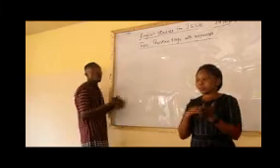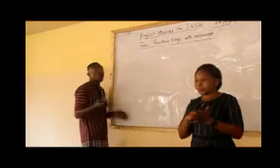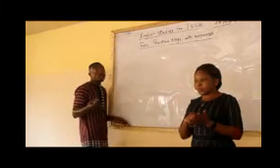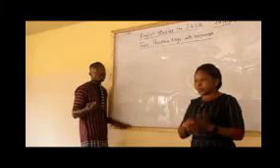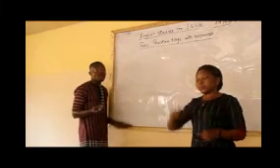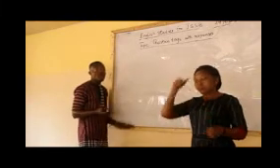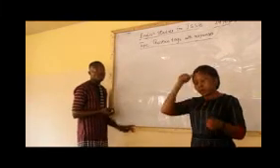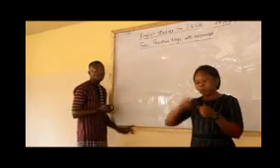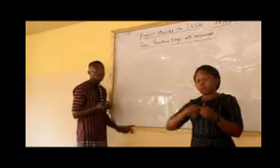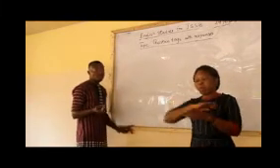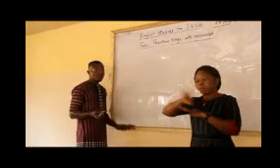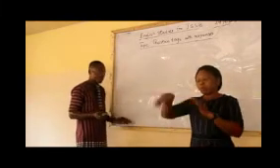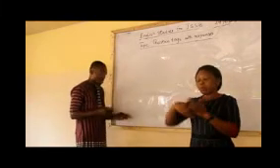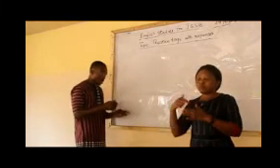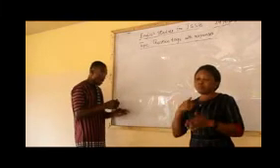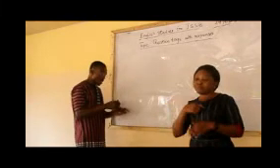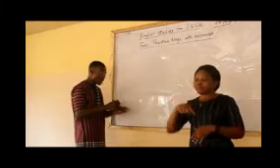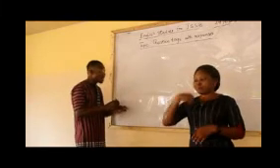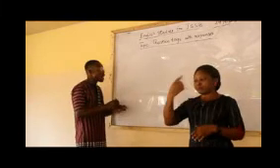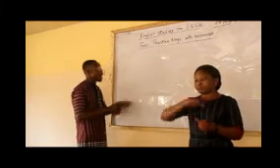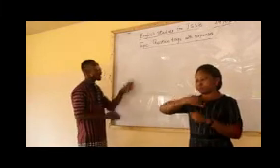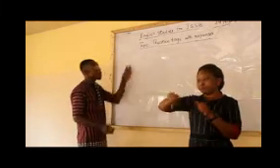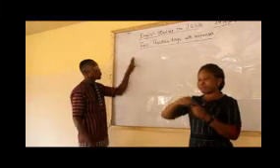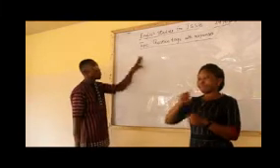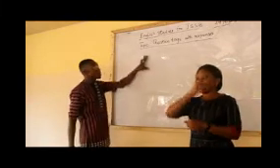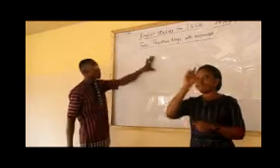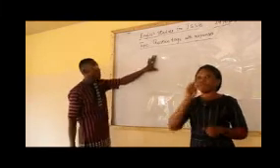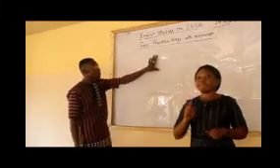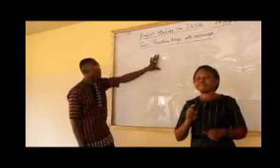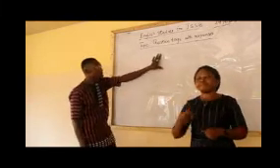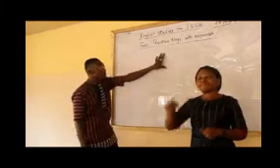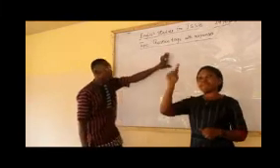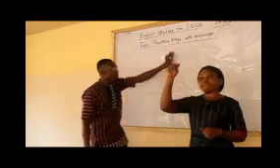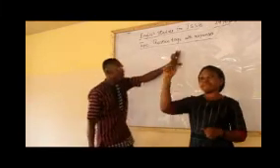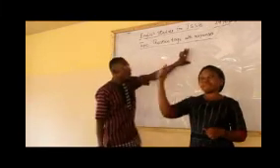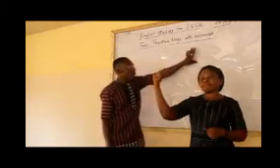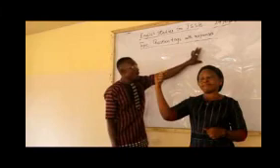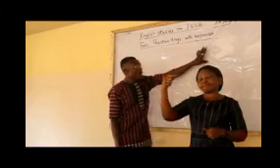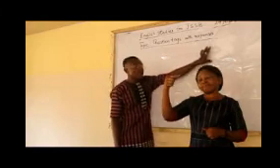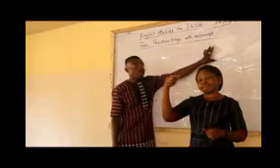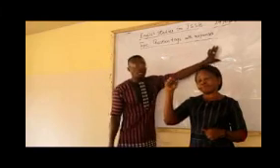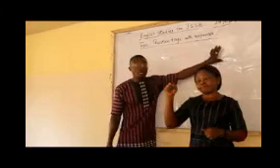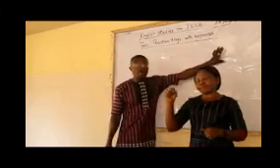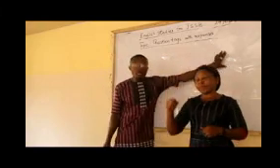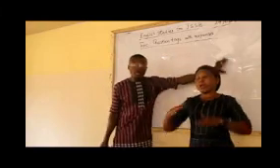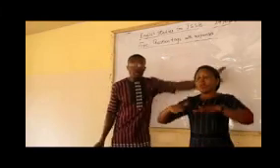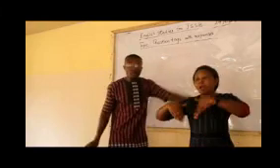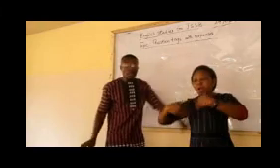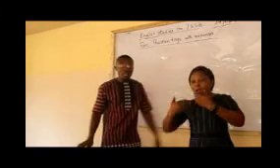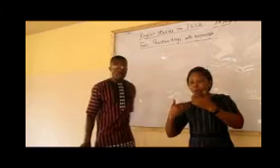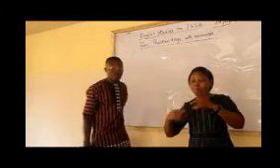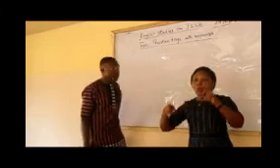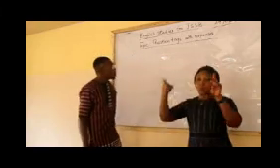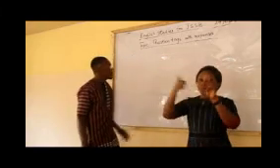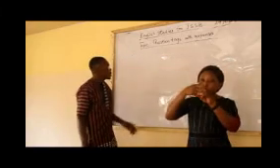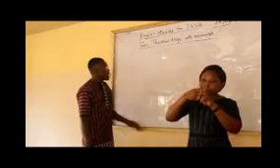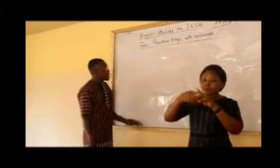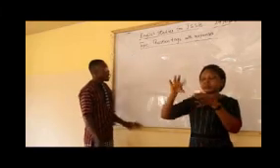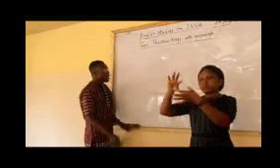Remember all we said about question tags? How positive statements attract negative